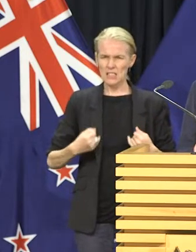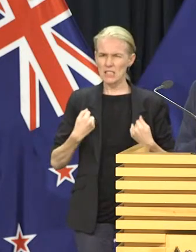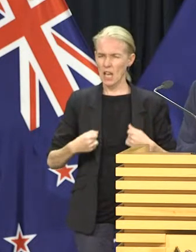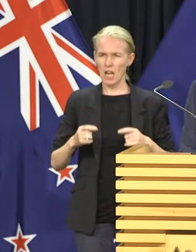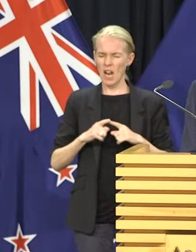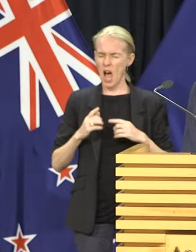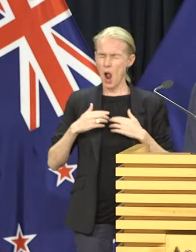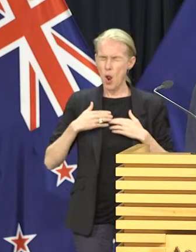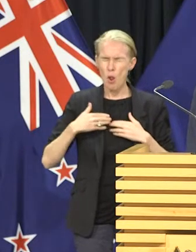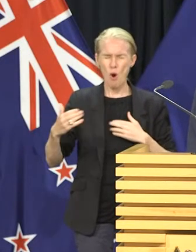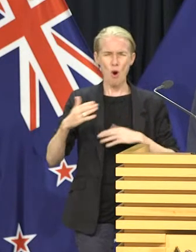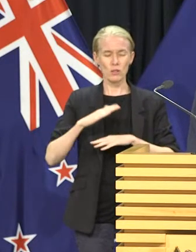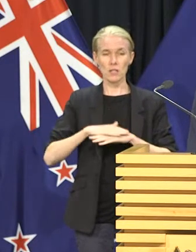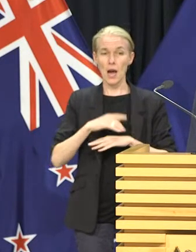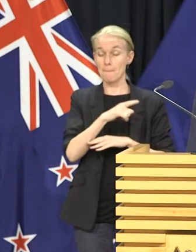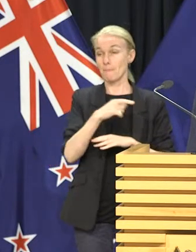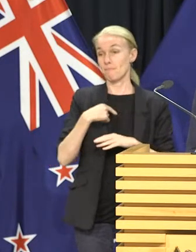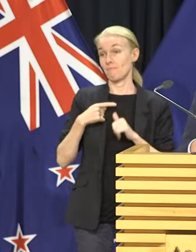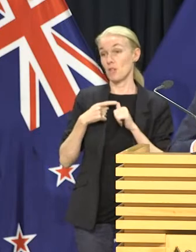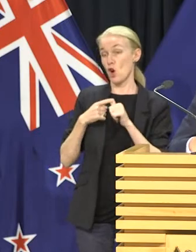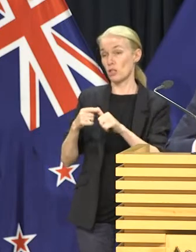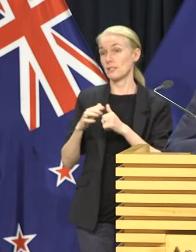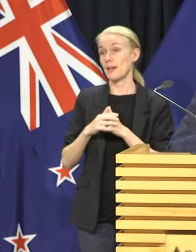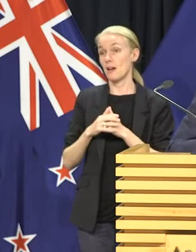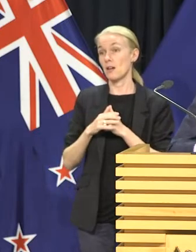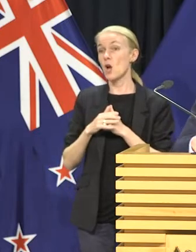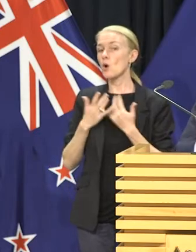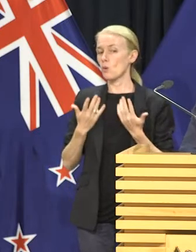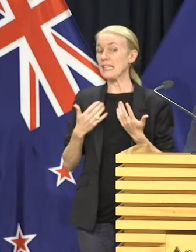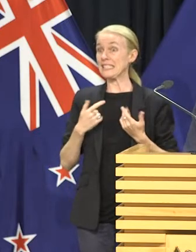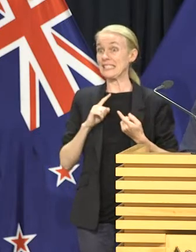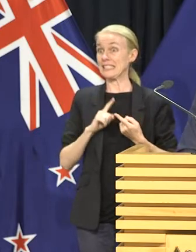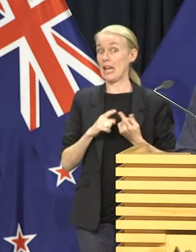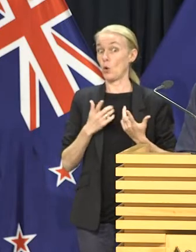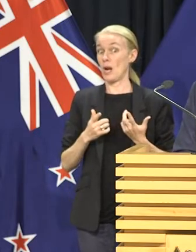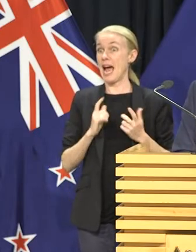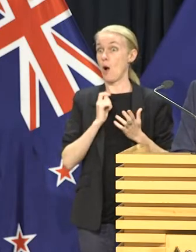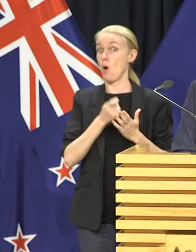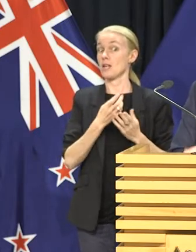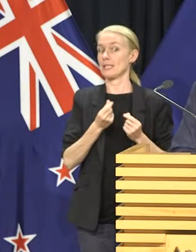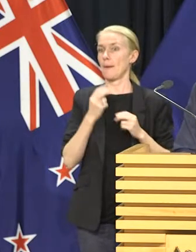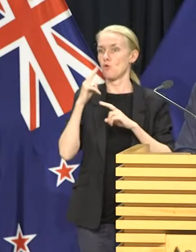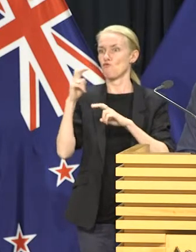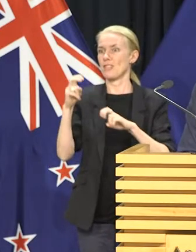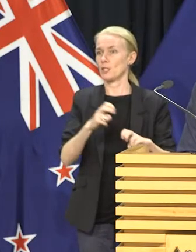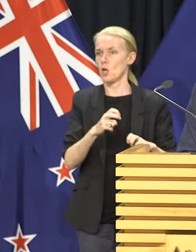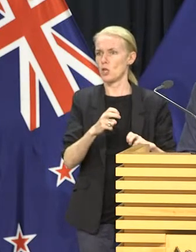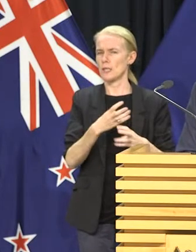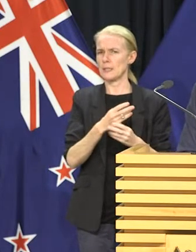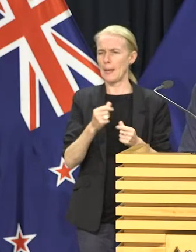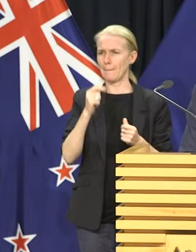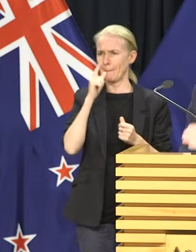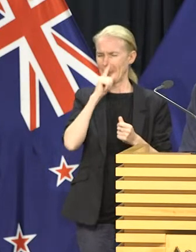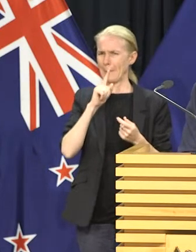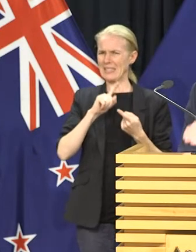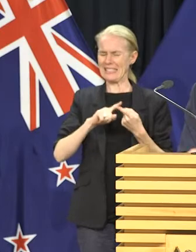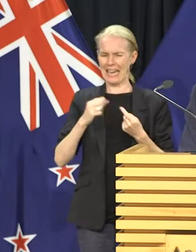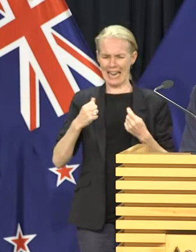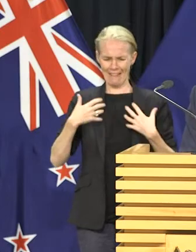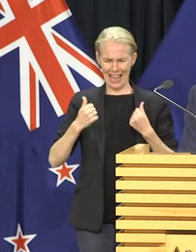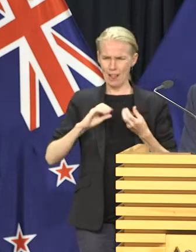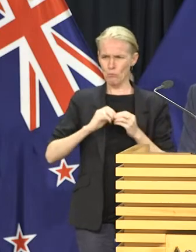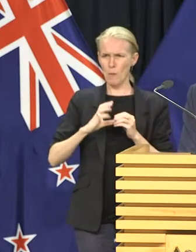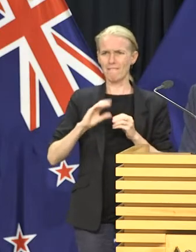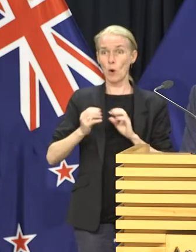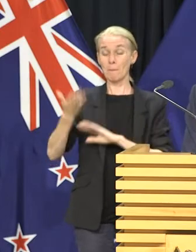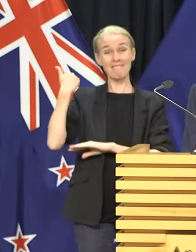and I'll have to also come back with you about support for people who are experiencing longer term symptoms from COVID-19, but we'll come